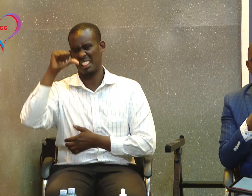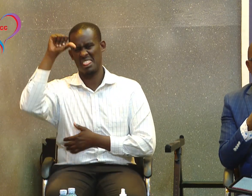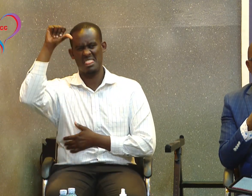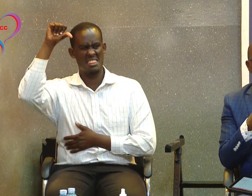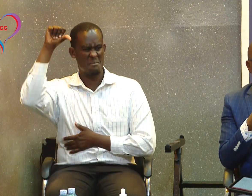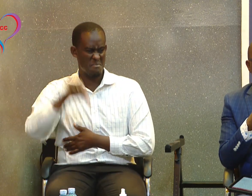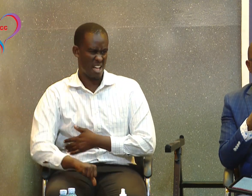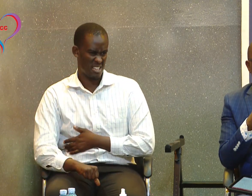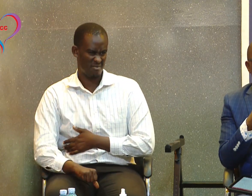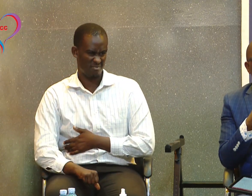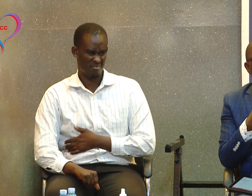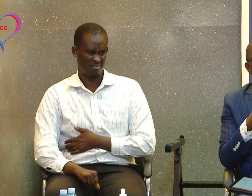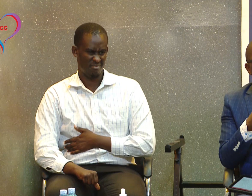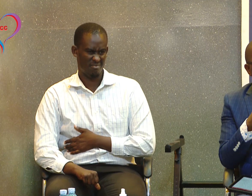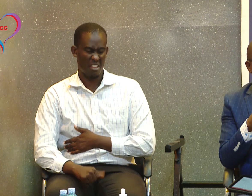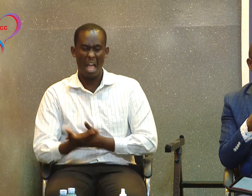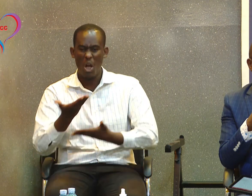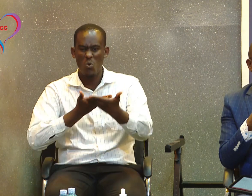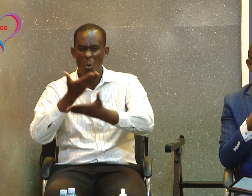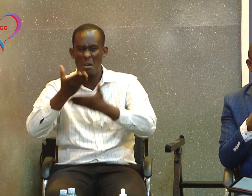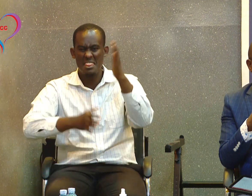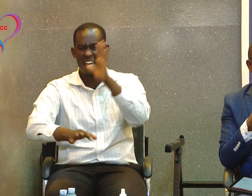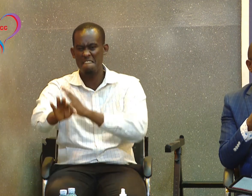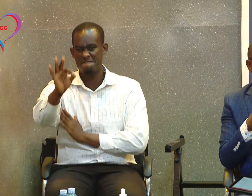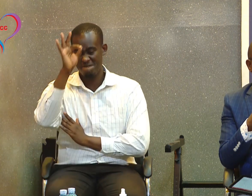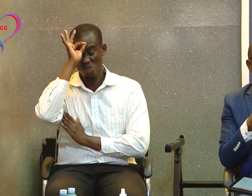vile. Ngwagwa is vile.